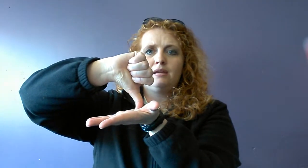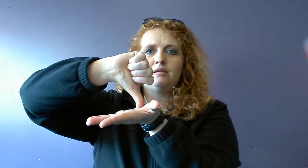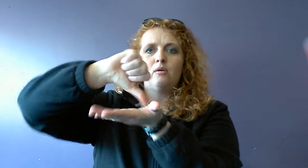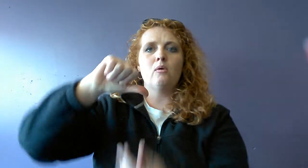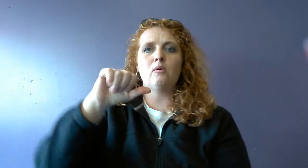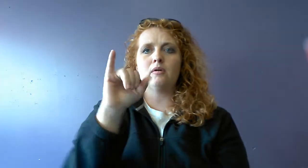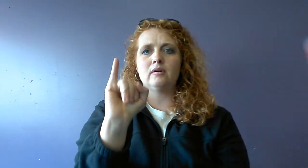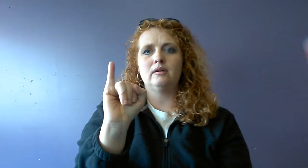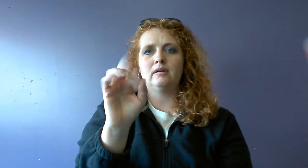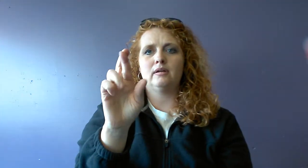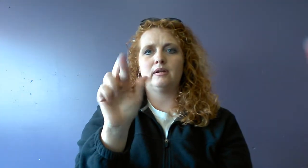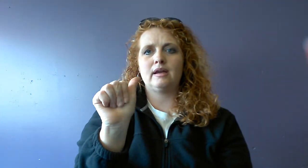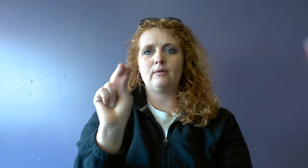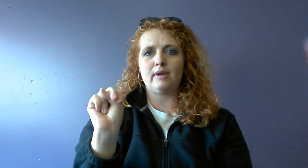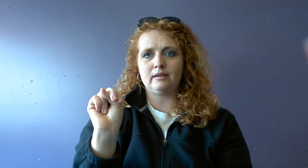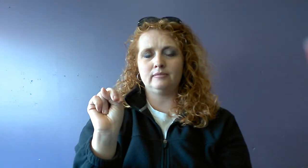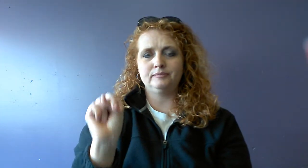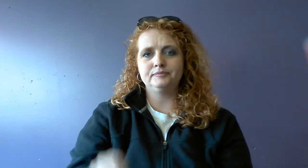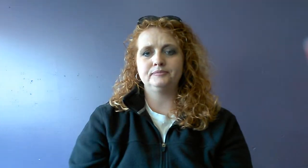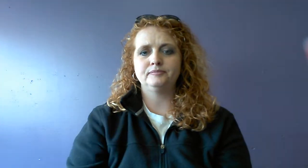Iran or Iran.